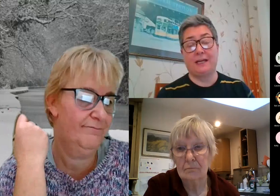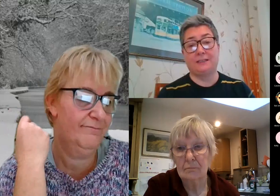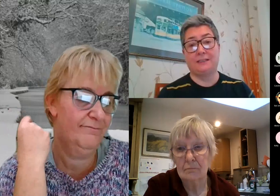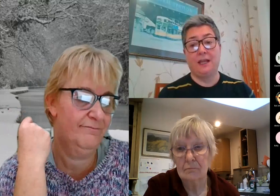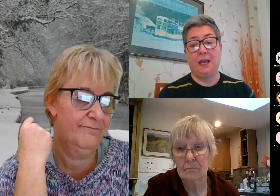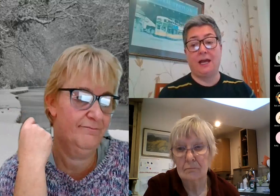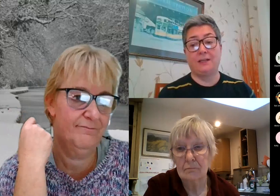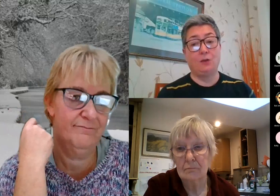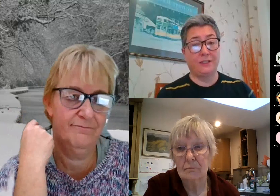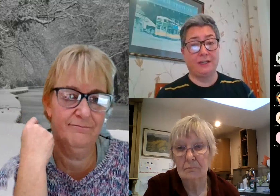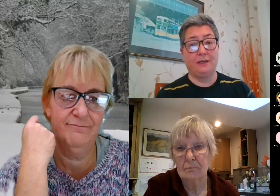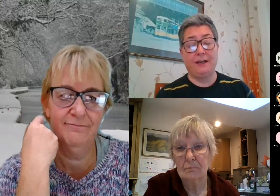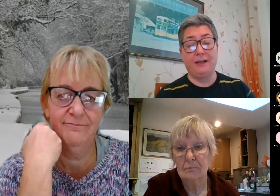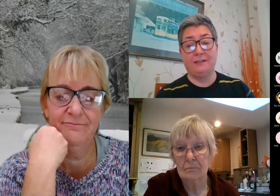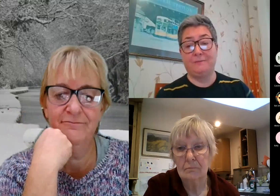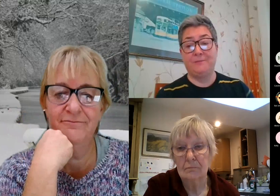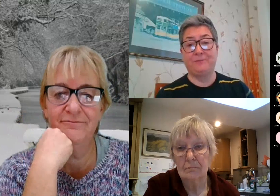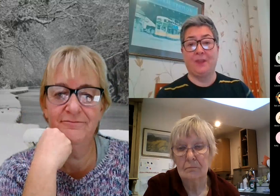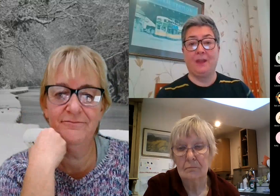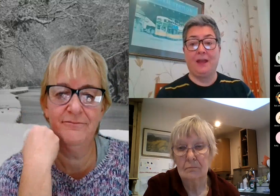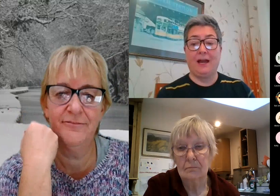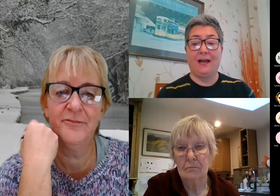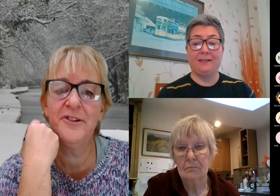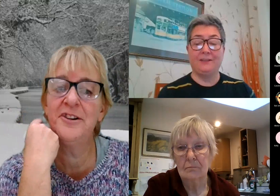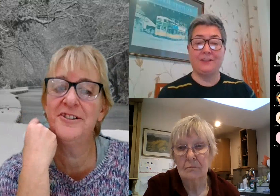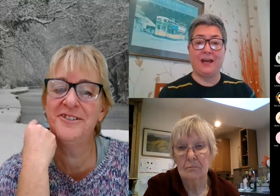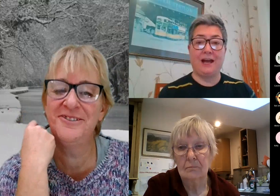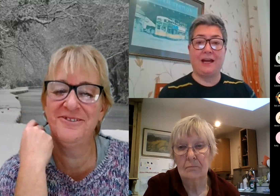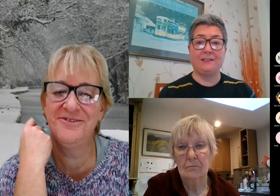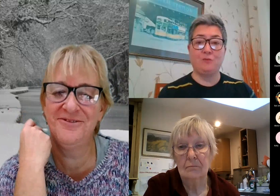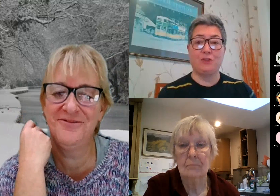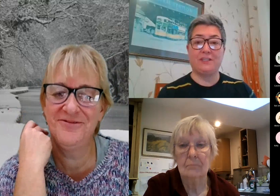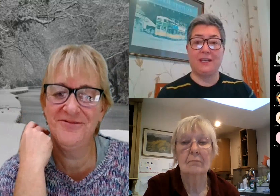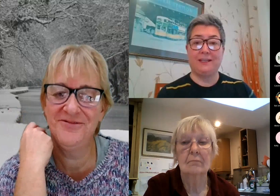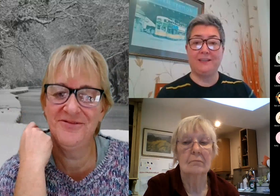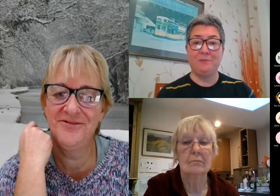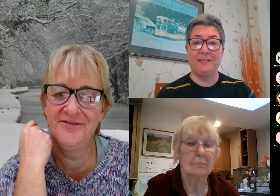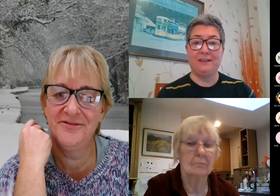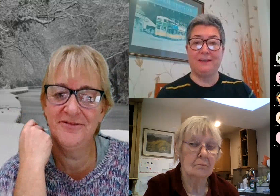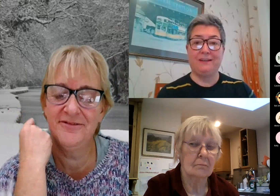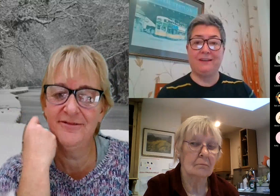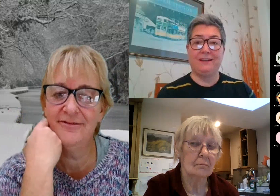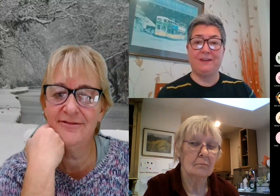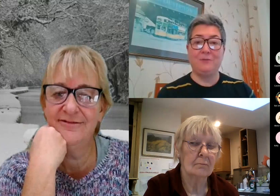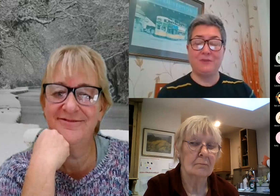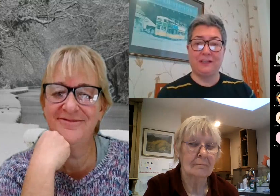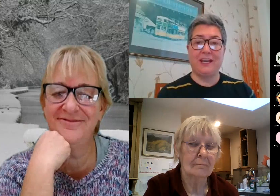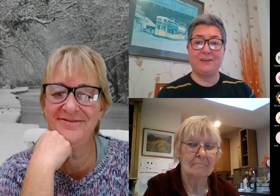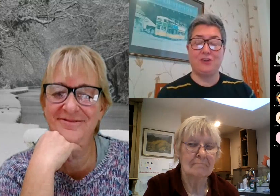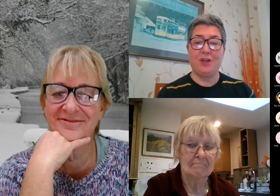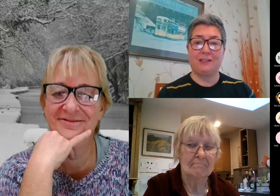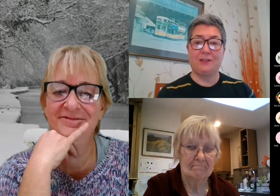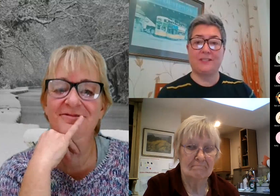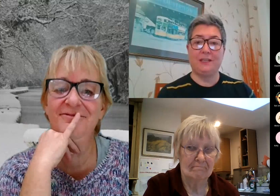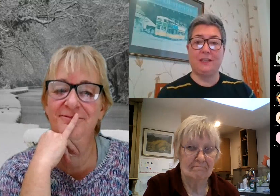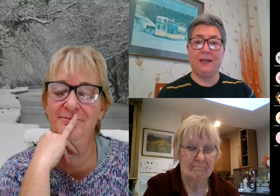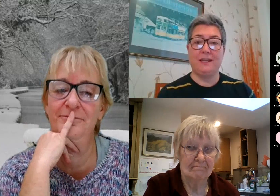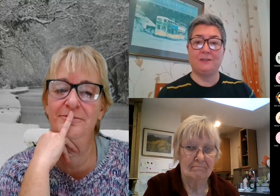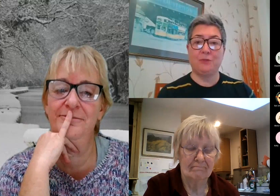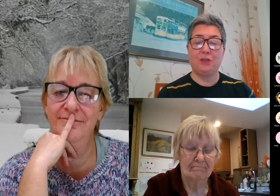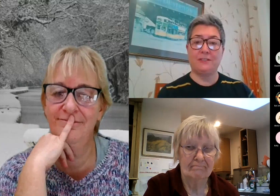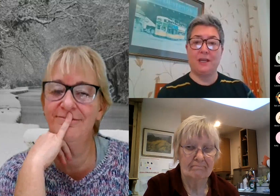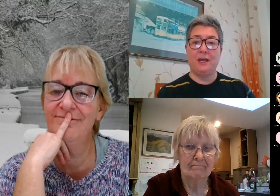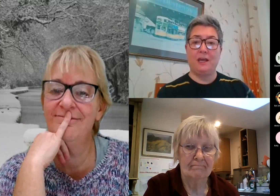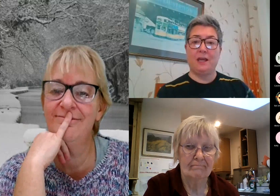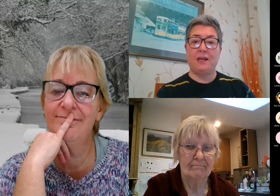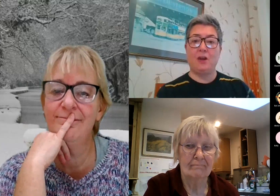that Jackie was at, and I lost a hearing aid. And I didn't want to tell anybody in the delegation that I'd lost the